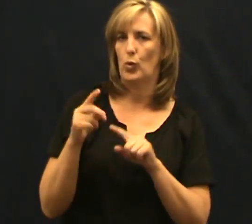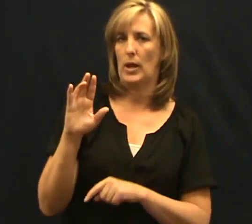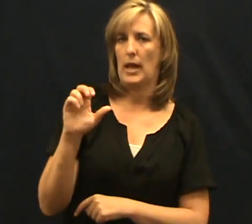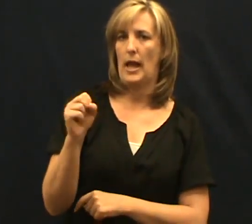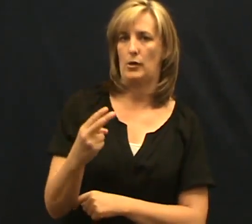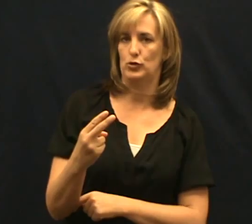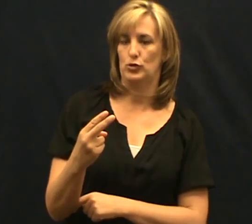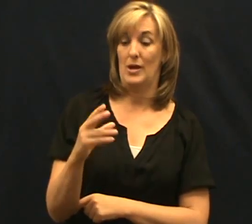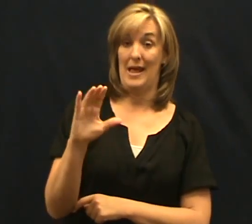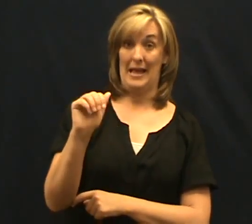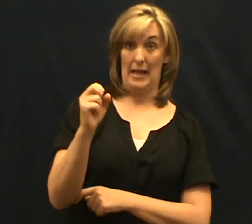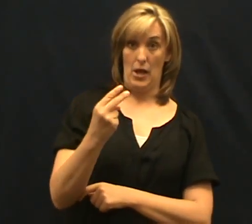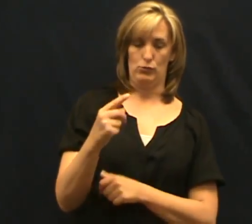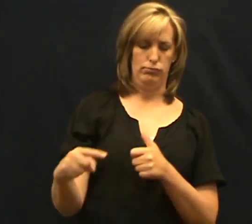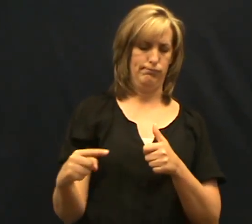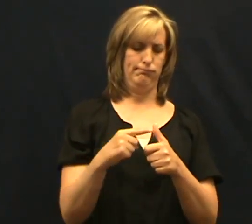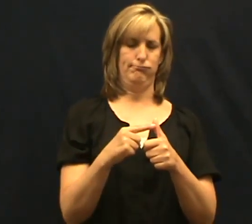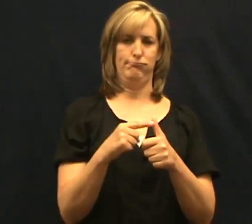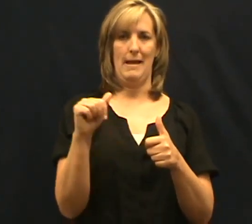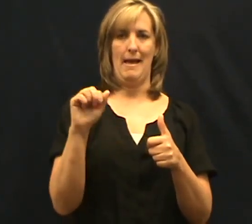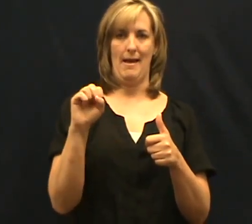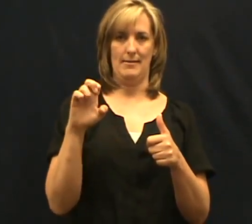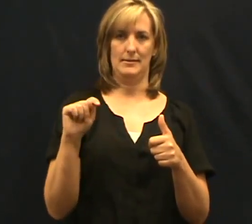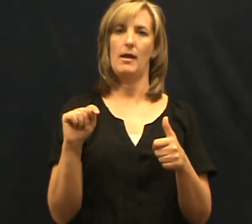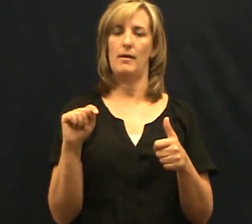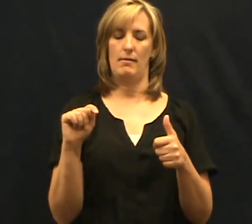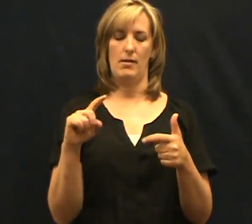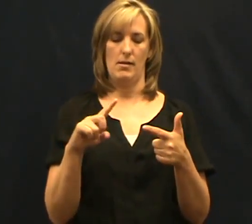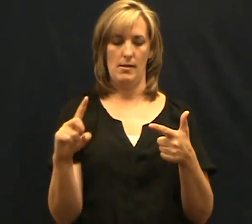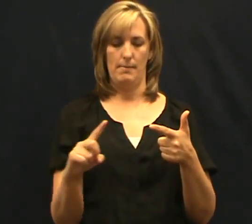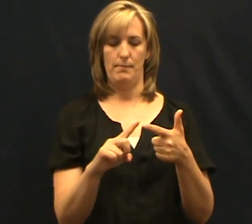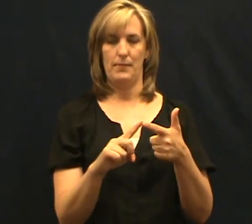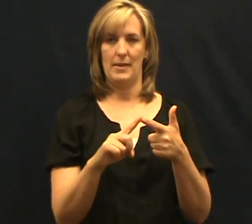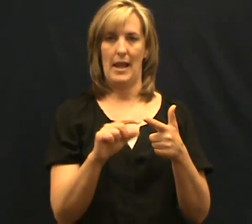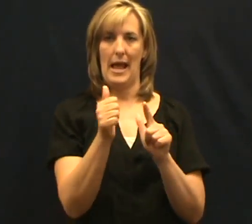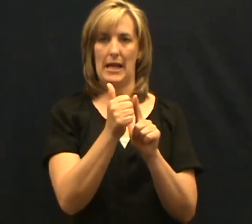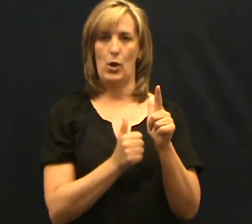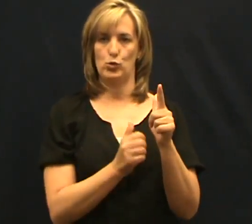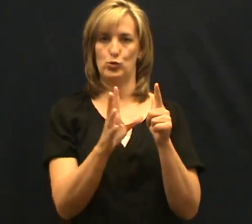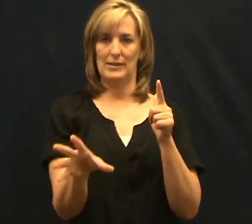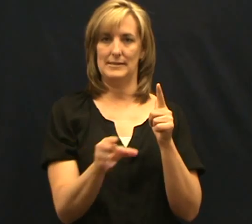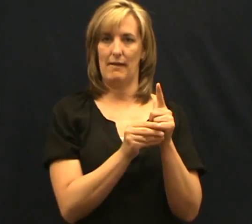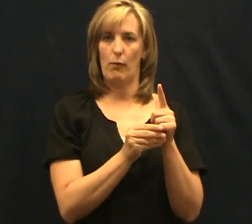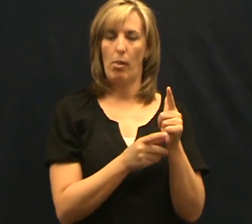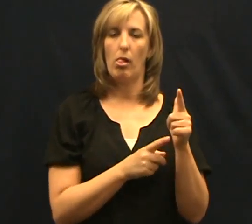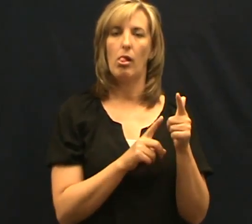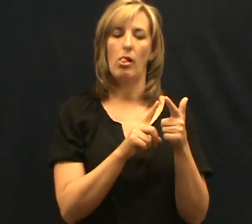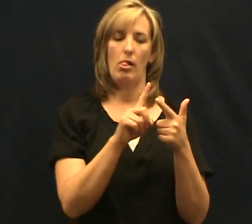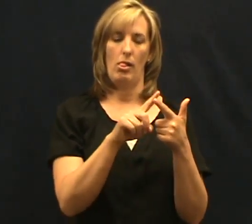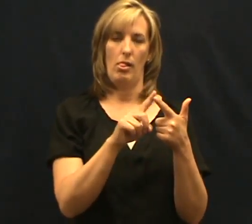our first asset, and followed by accounts receivable, then supplies, prepaid rent, and